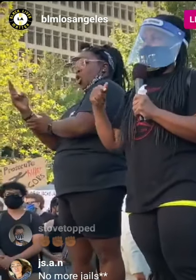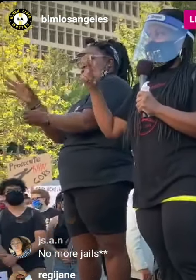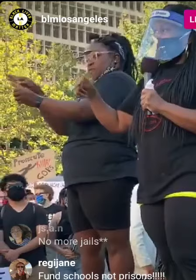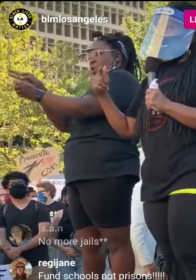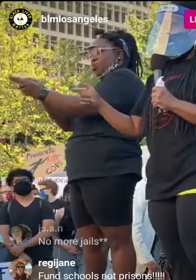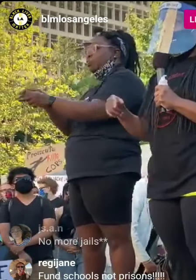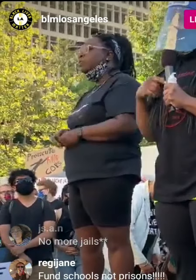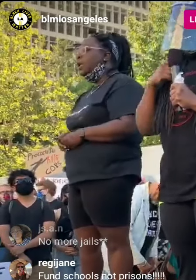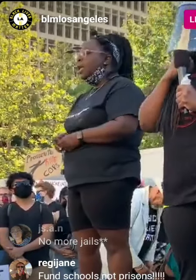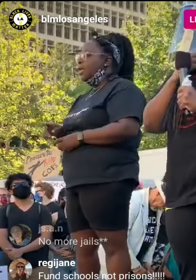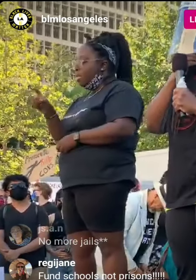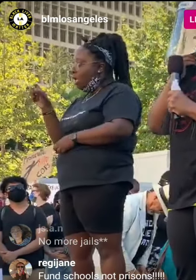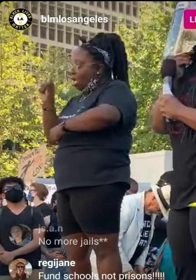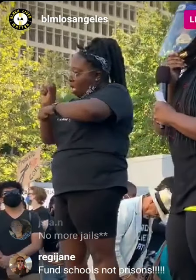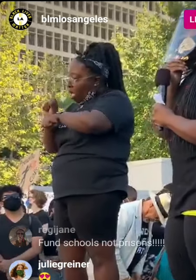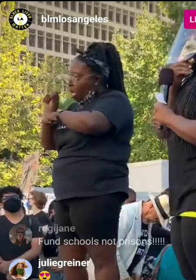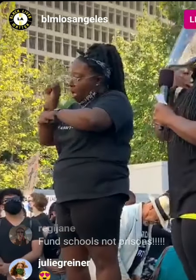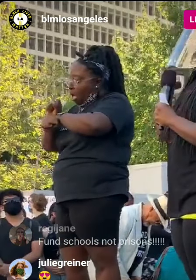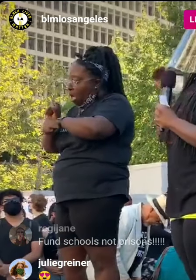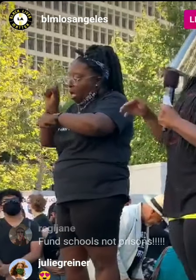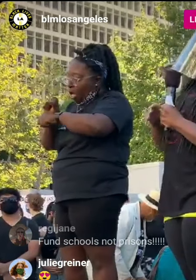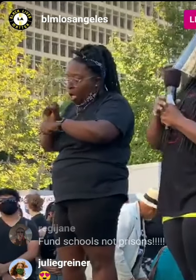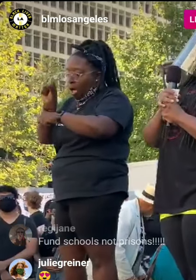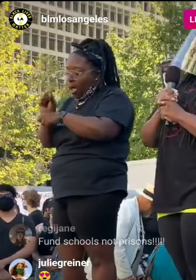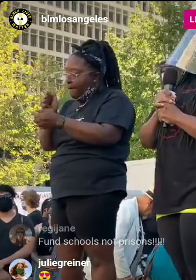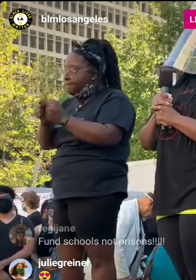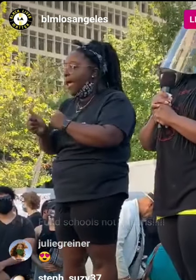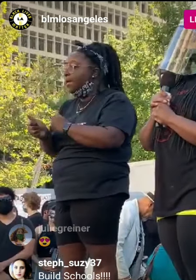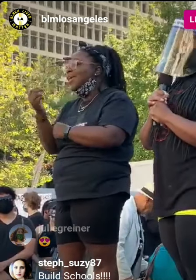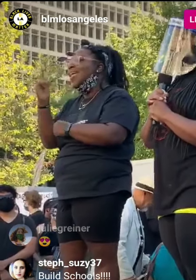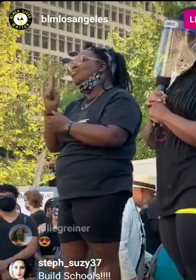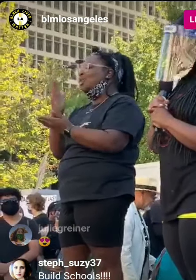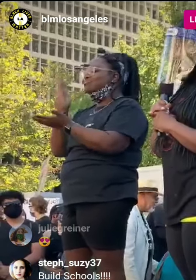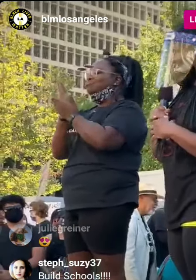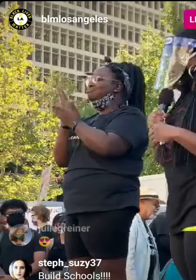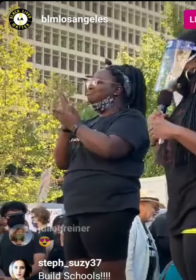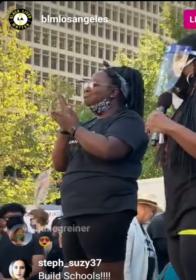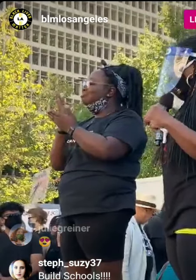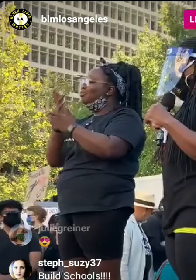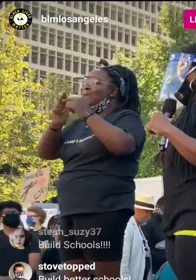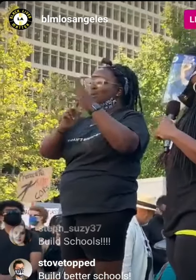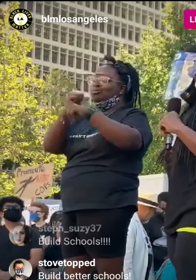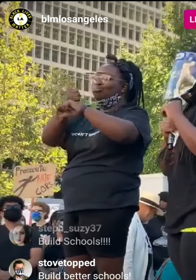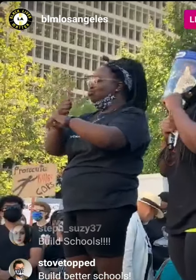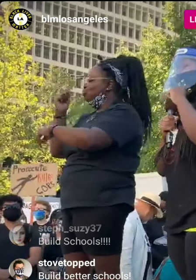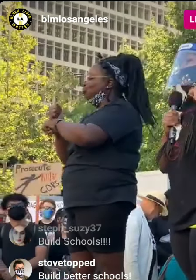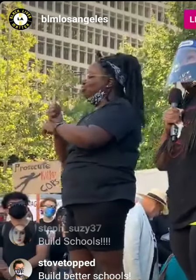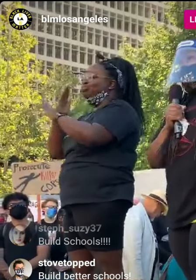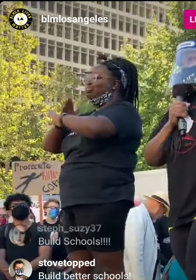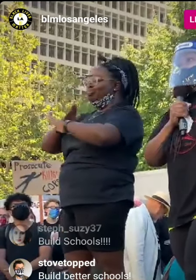we worked to get that ballot measure passed. And so we stopped them from building those 2 jails.